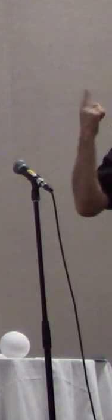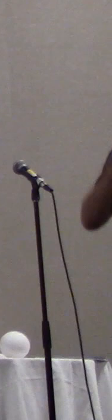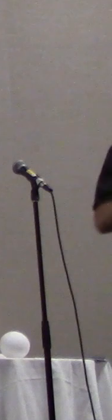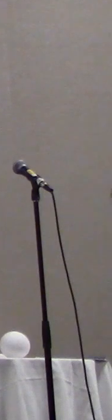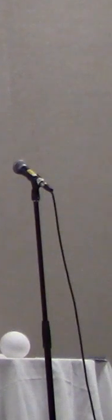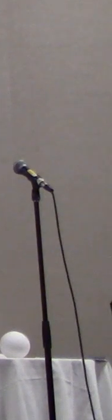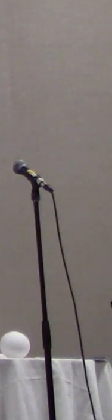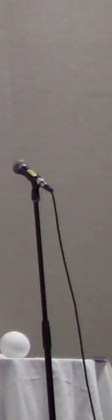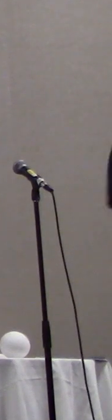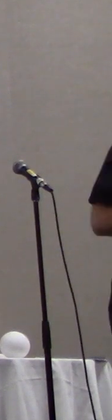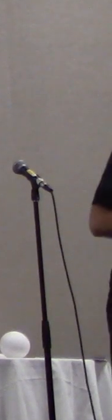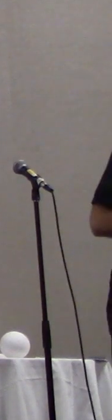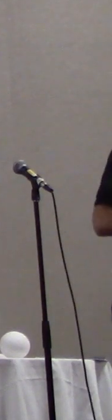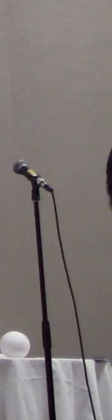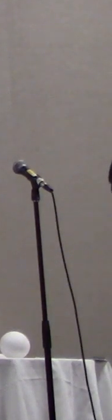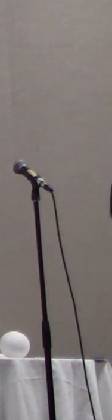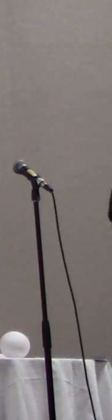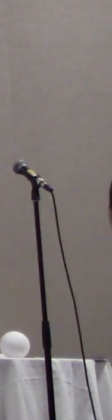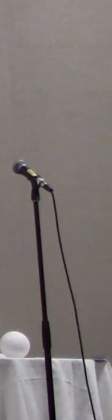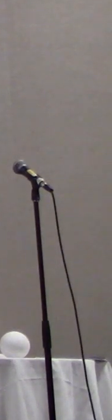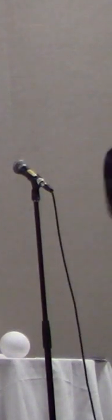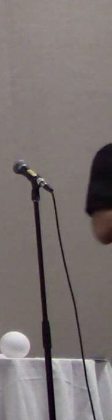Gallaudet. Is that true or false?